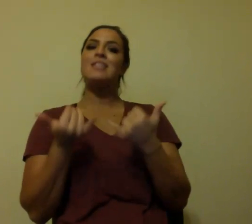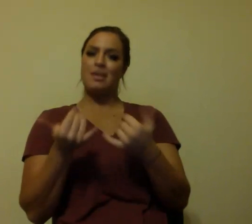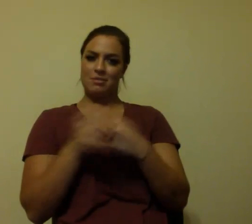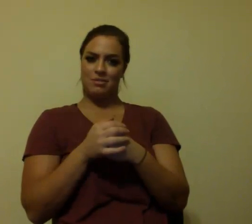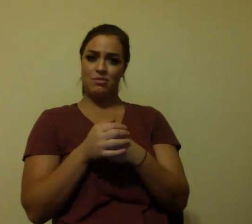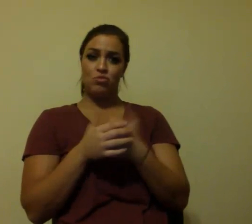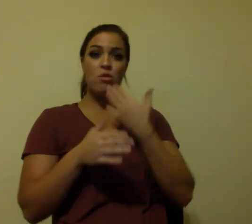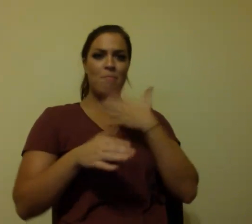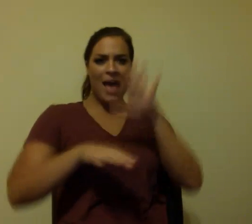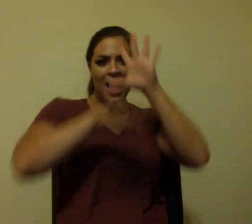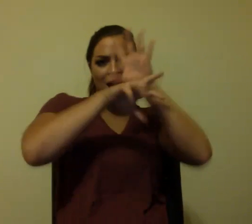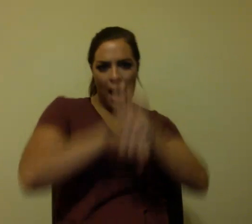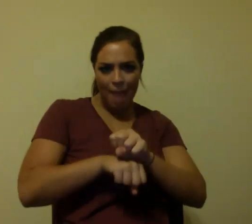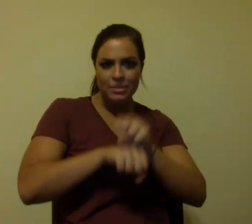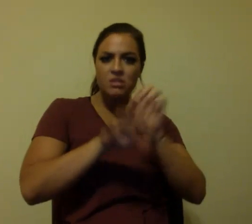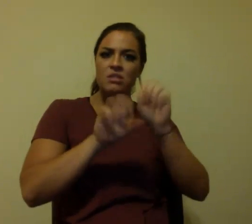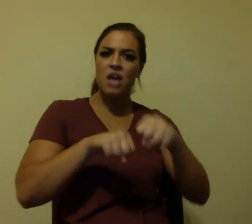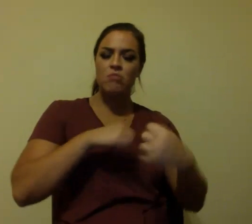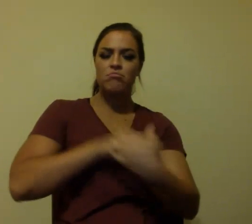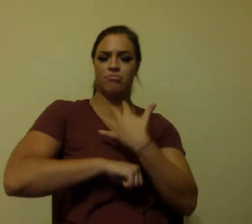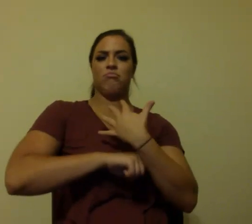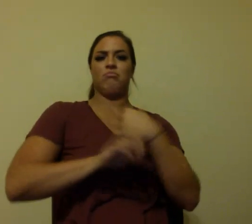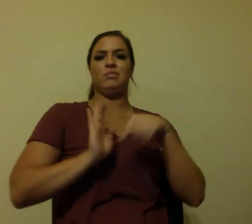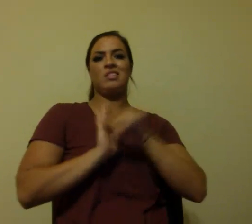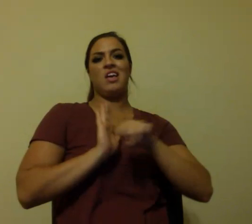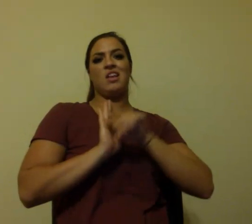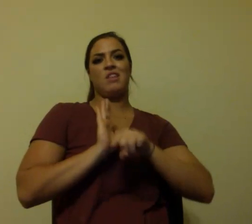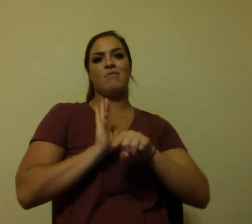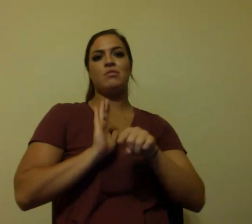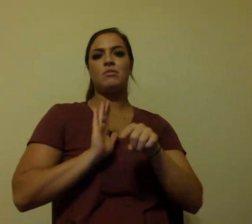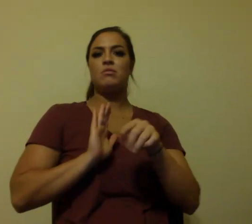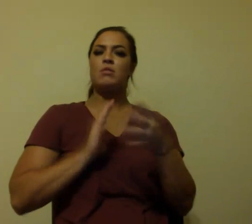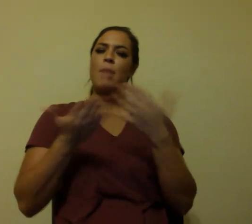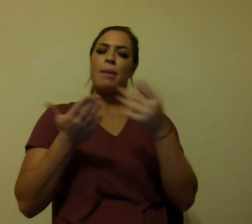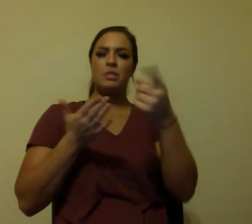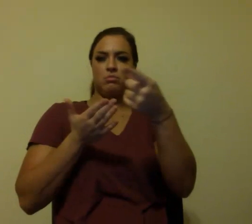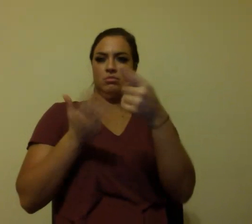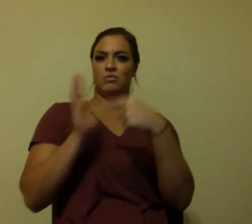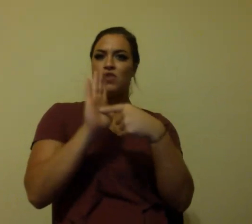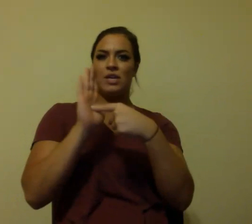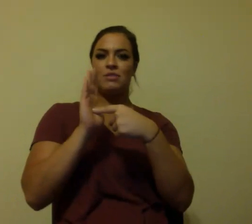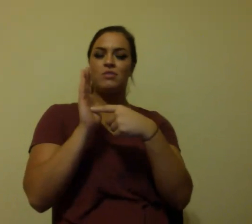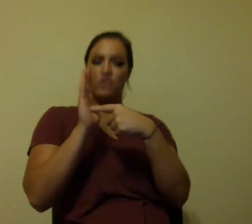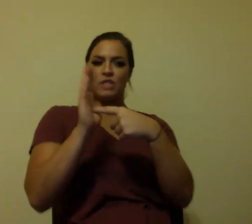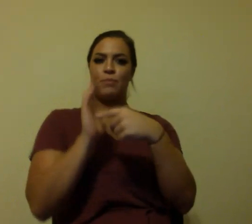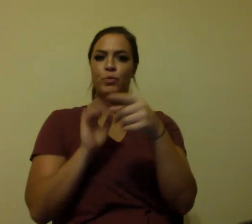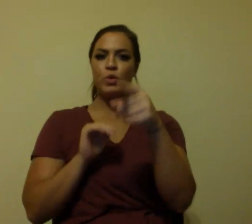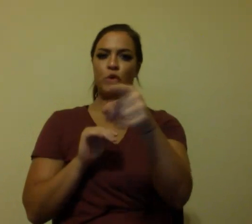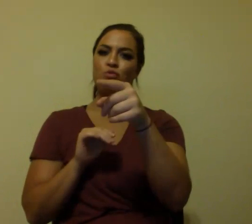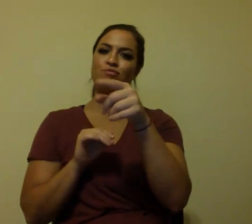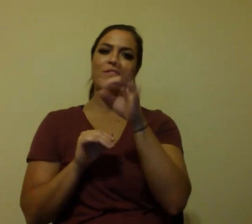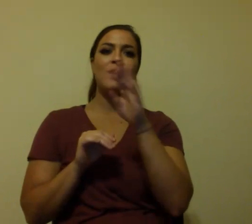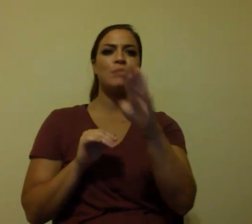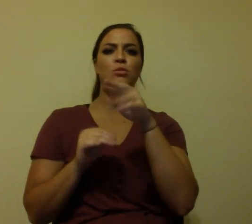your Facebook feed and you think, so what if I roll my eyes? It's just 5 seconds of my time. How could it be hurting